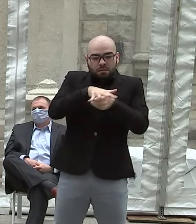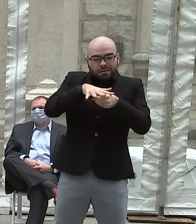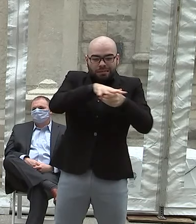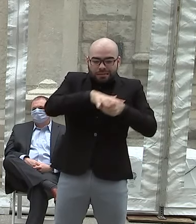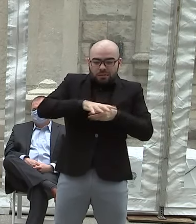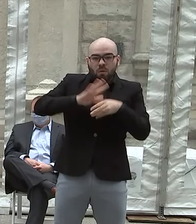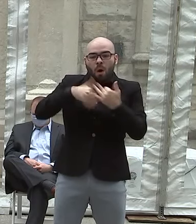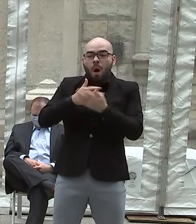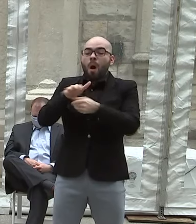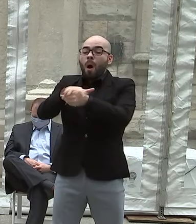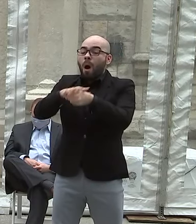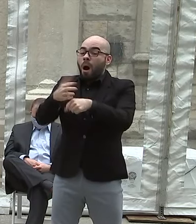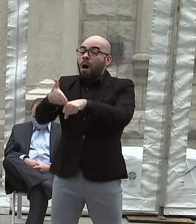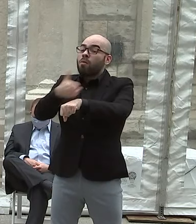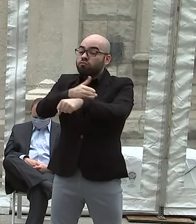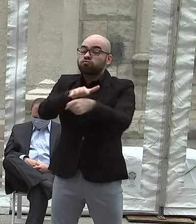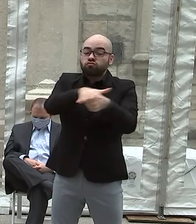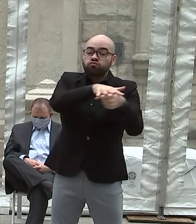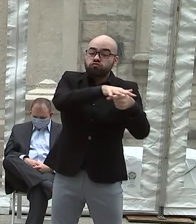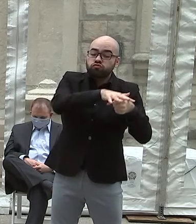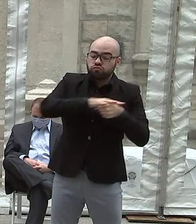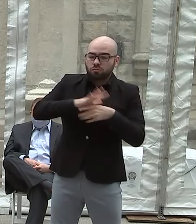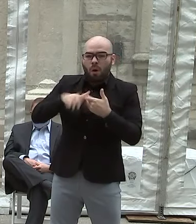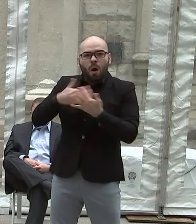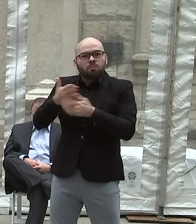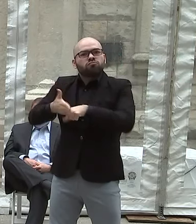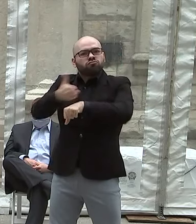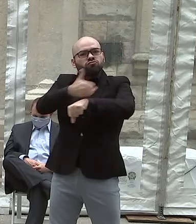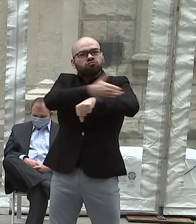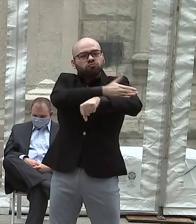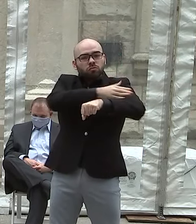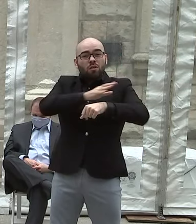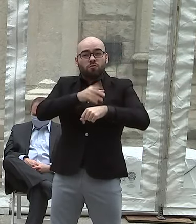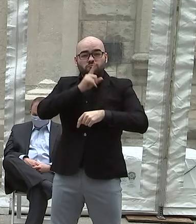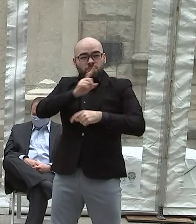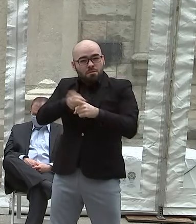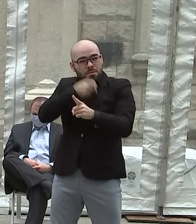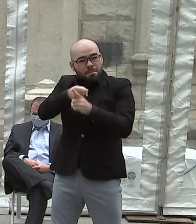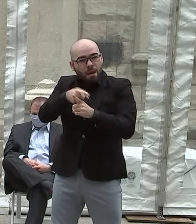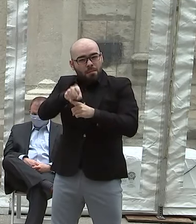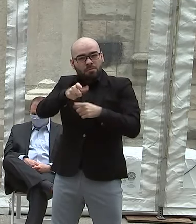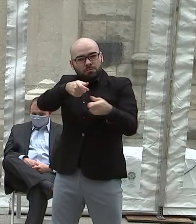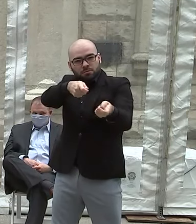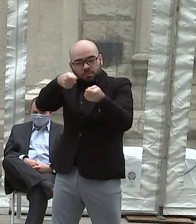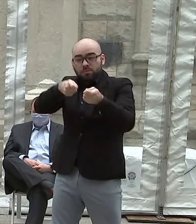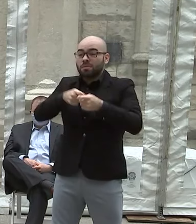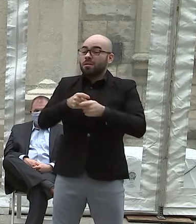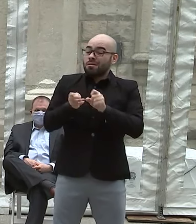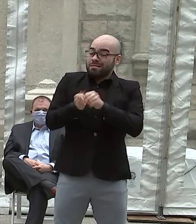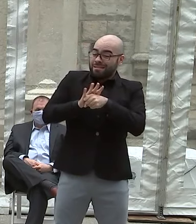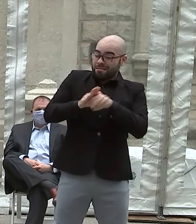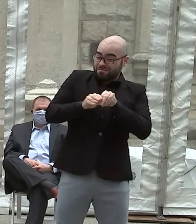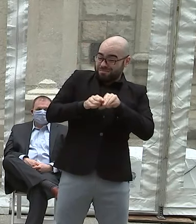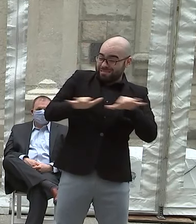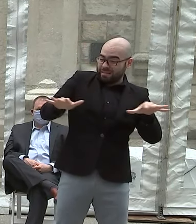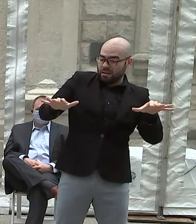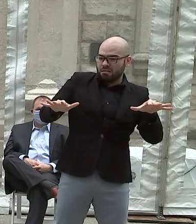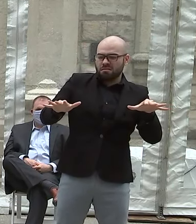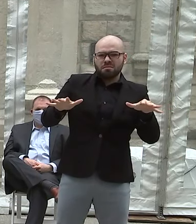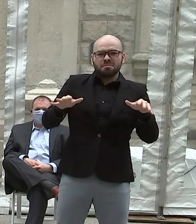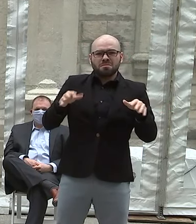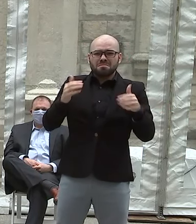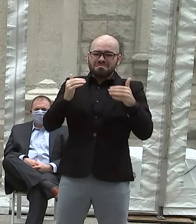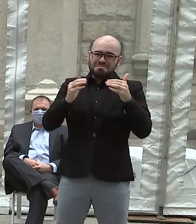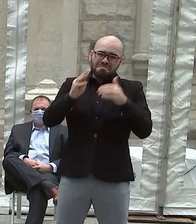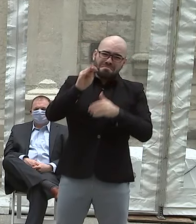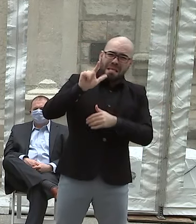development and provide direction for our real impact. This pandemic has forced millions of people in the